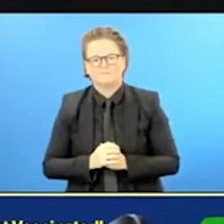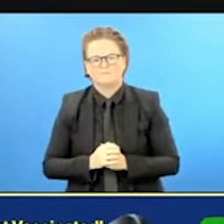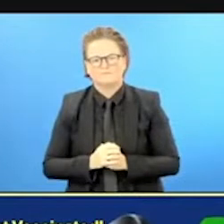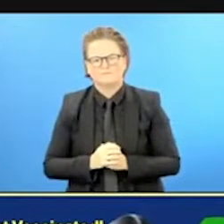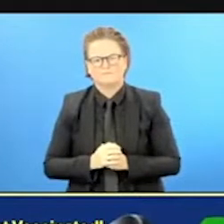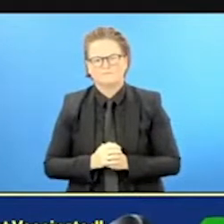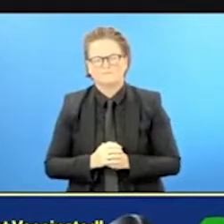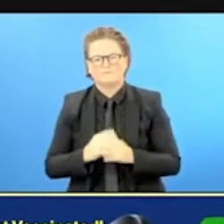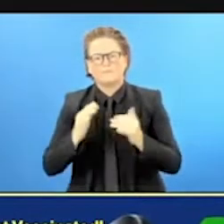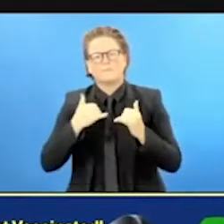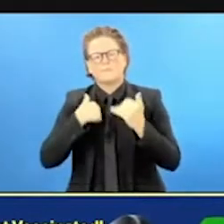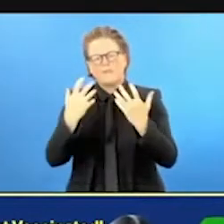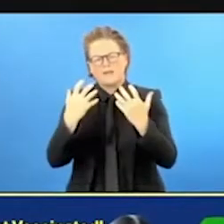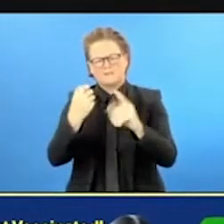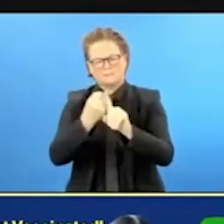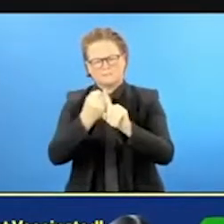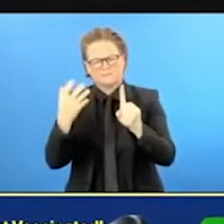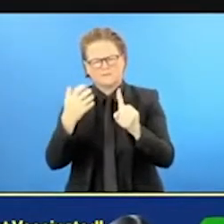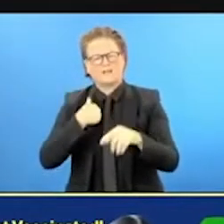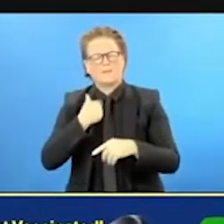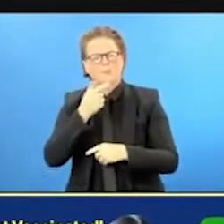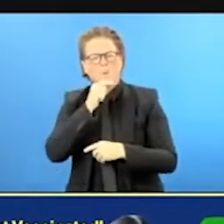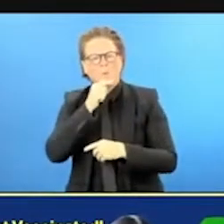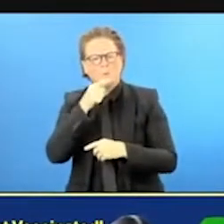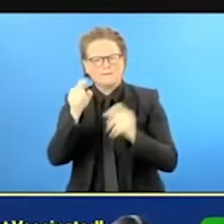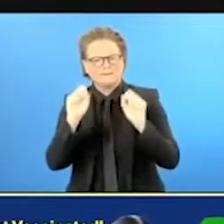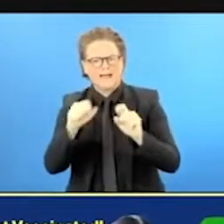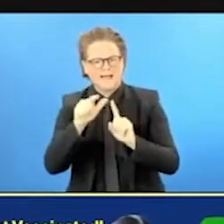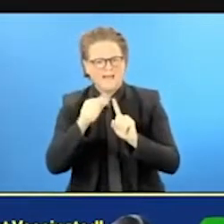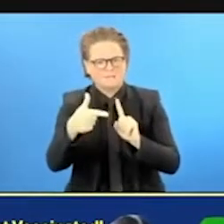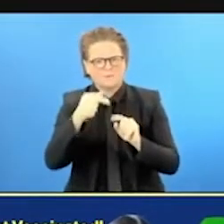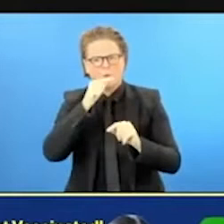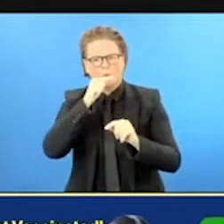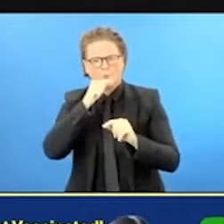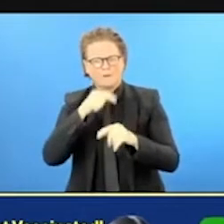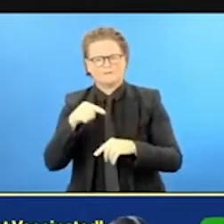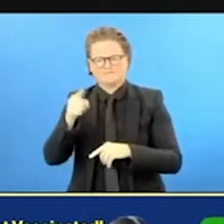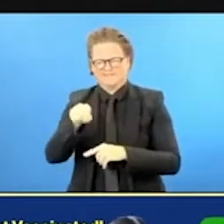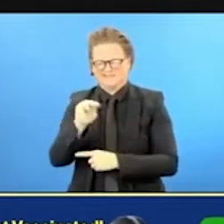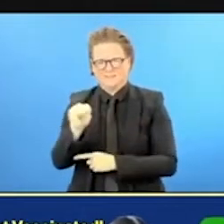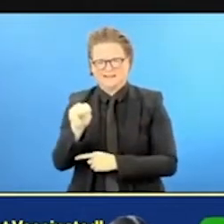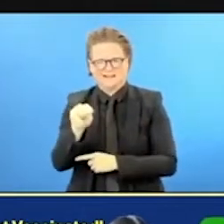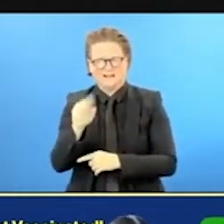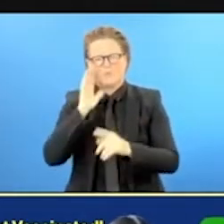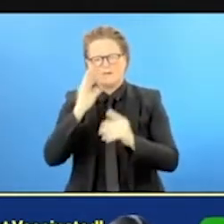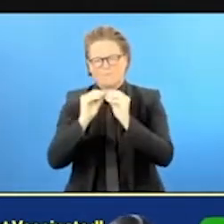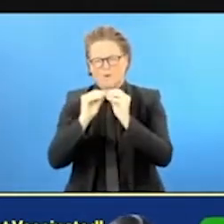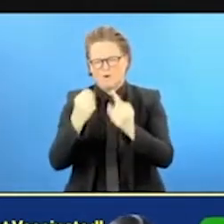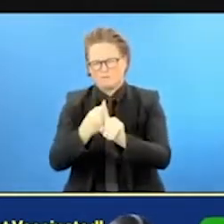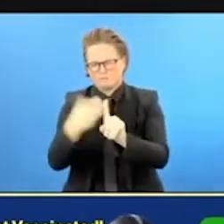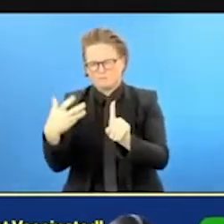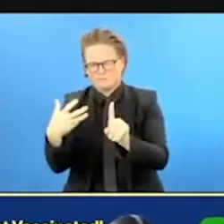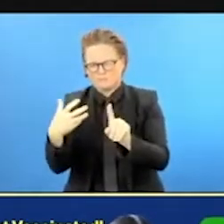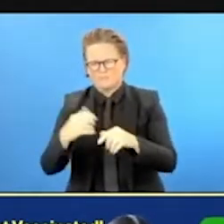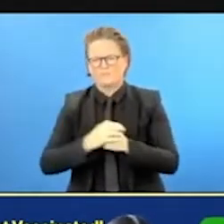became eligible on Monday, we're going to go through a bit of the list. Most of this list is taken from